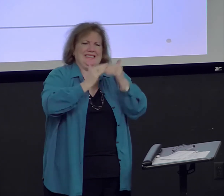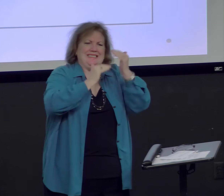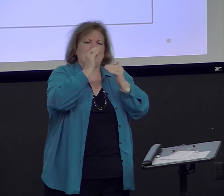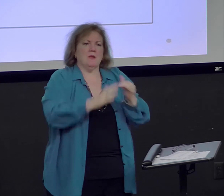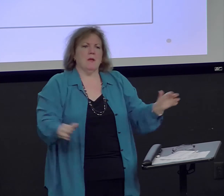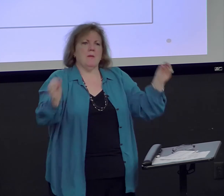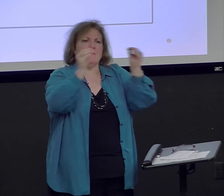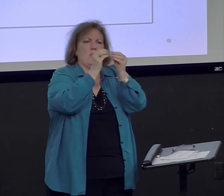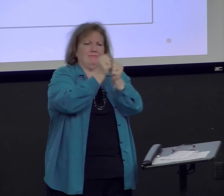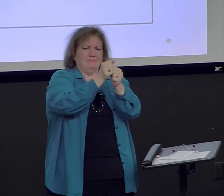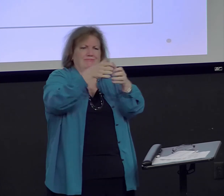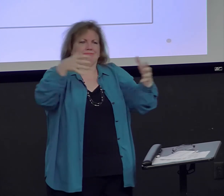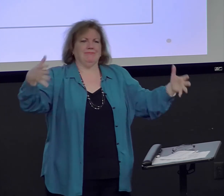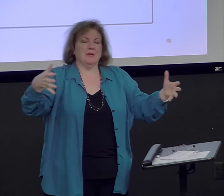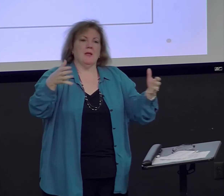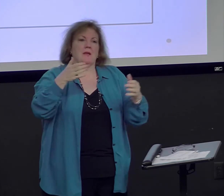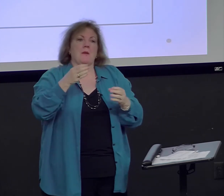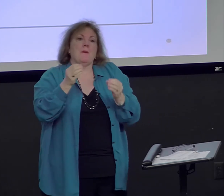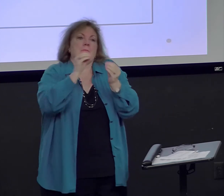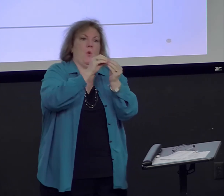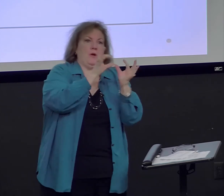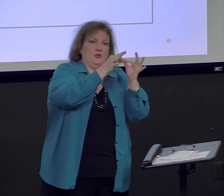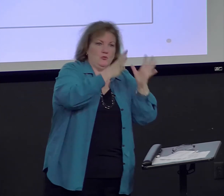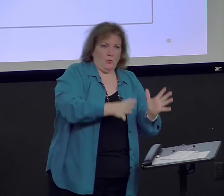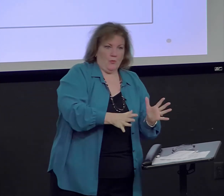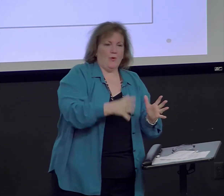to encourage and build and expand upon